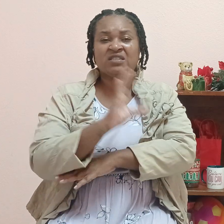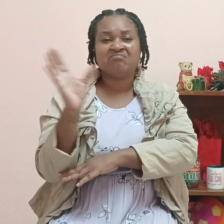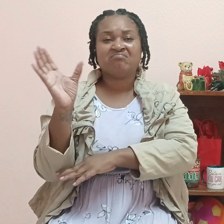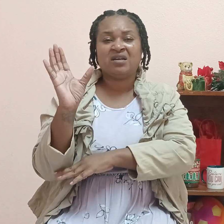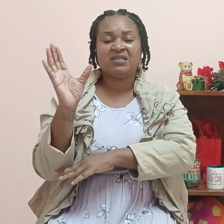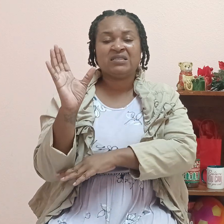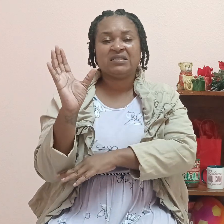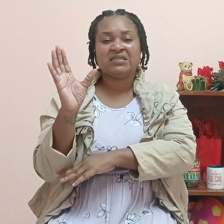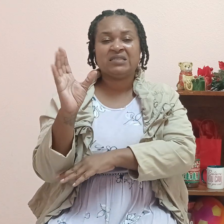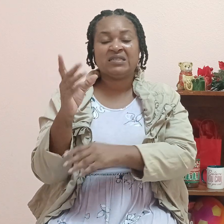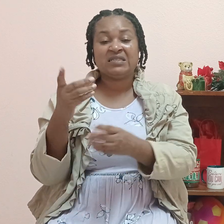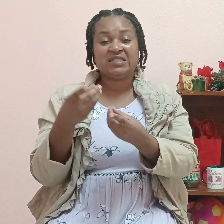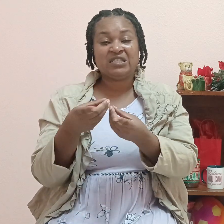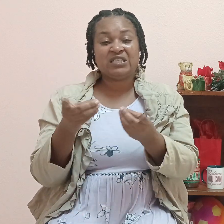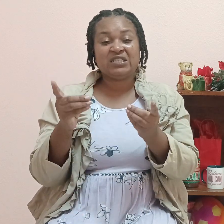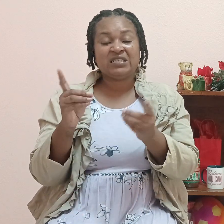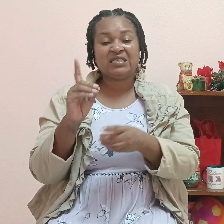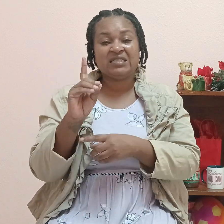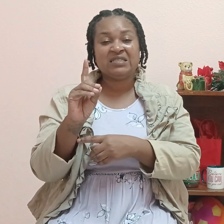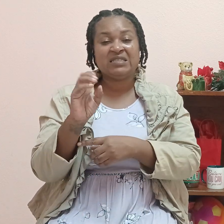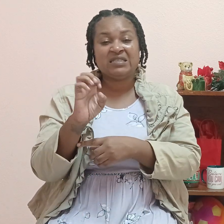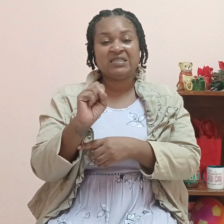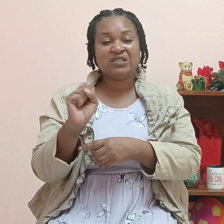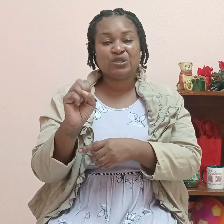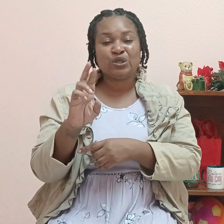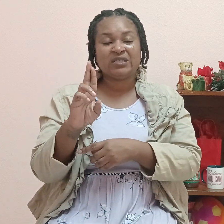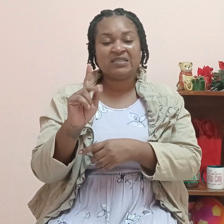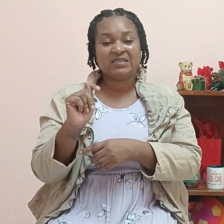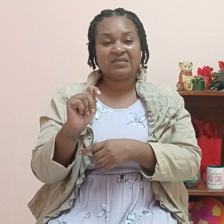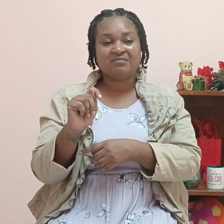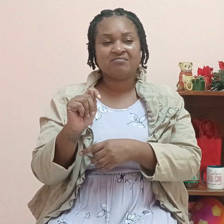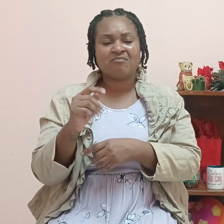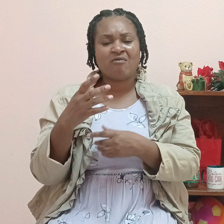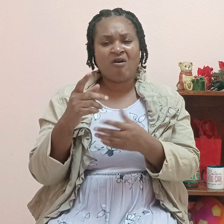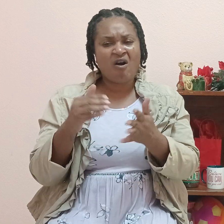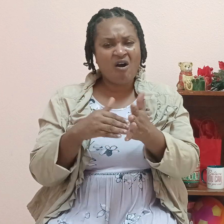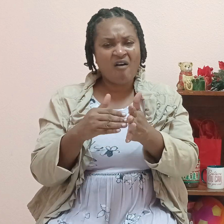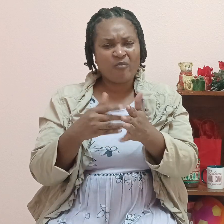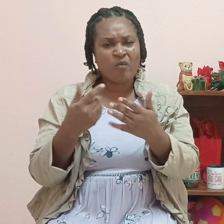Jamaica? Is it A, fruitcake,